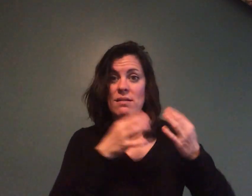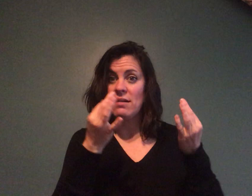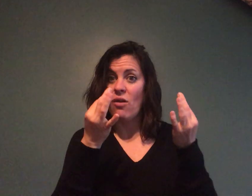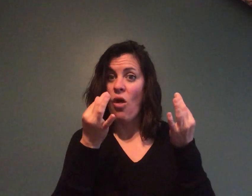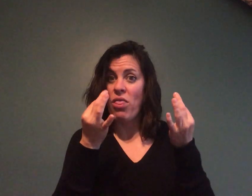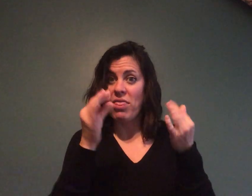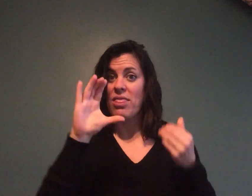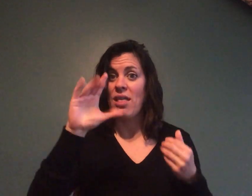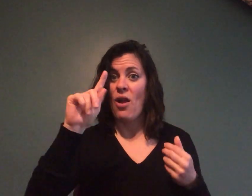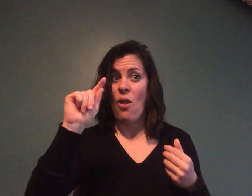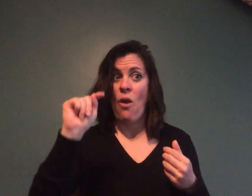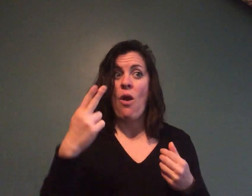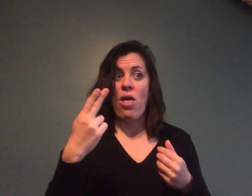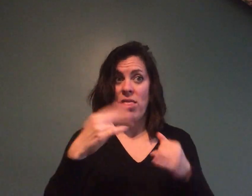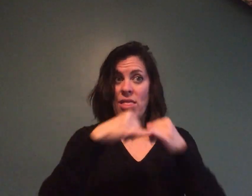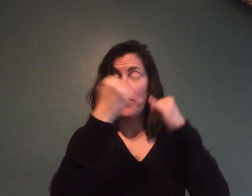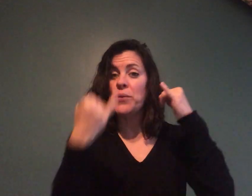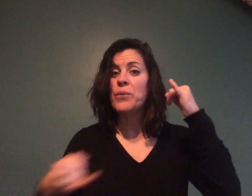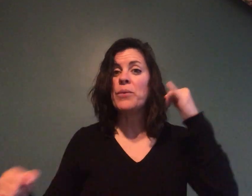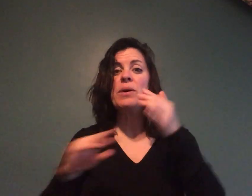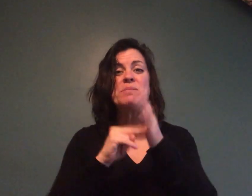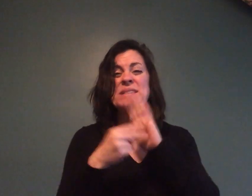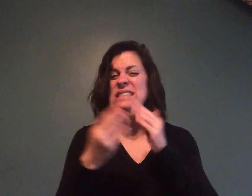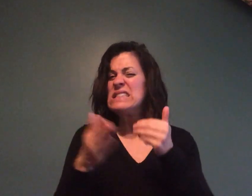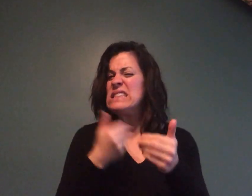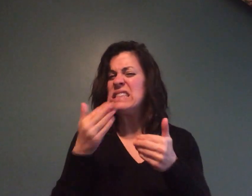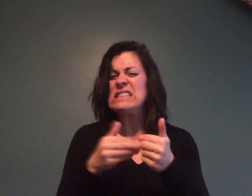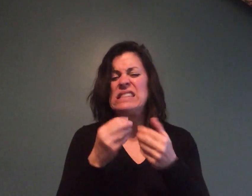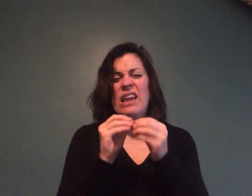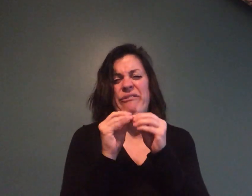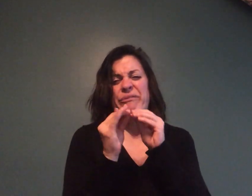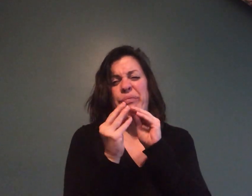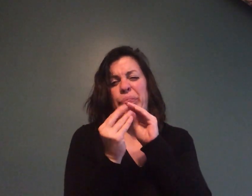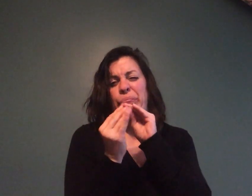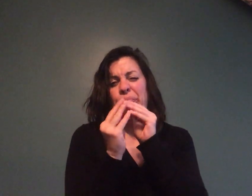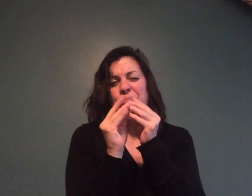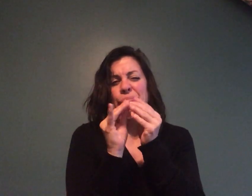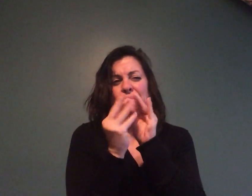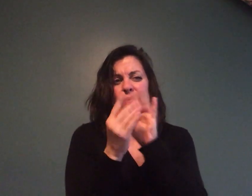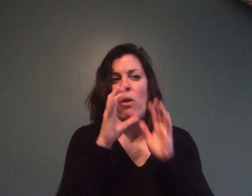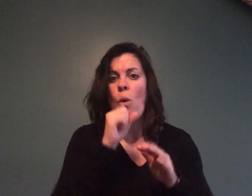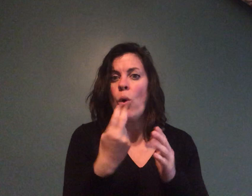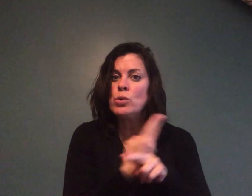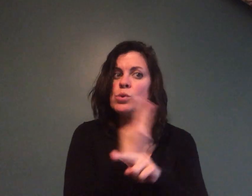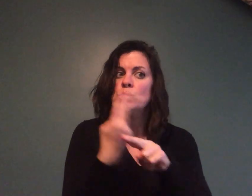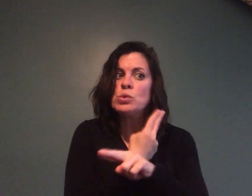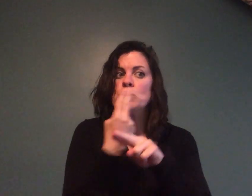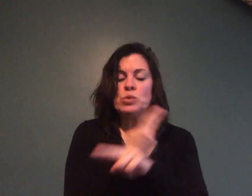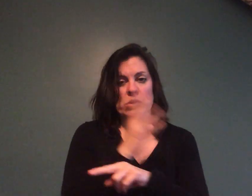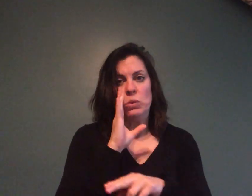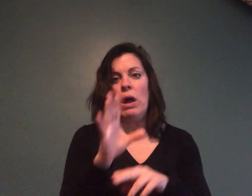And if that happened, well, then they needed to be replaced. True story. When I